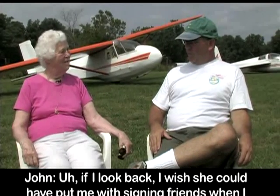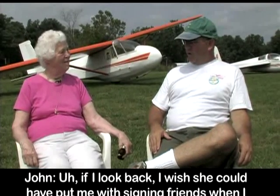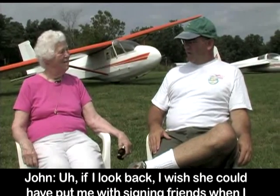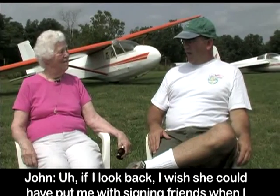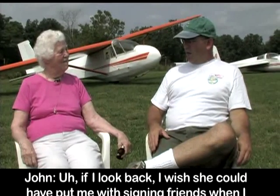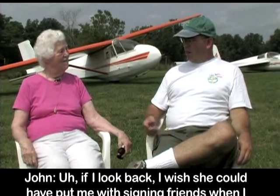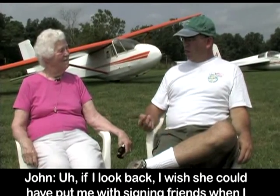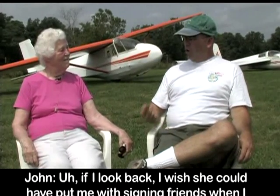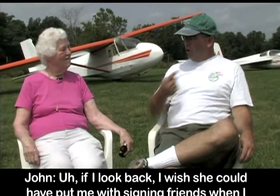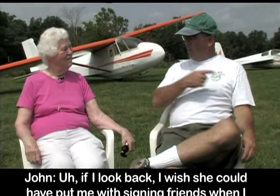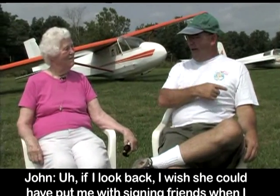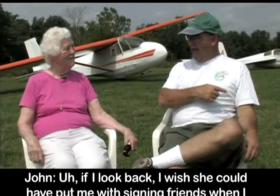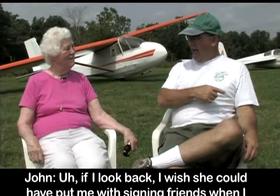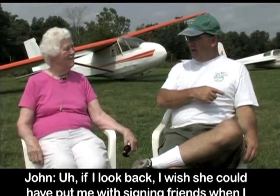If I look back,